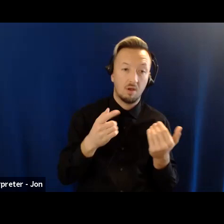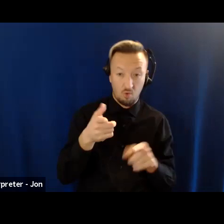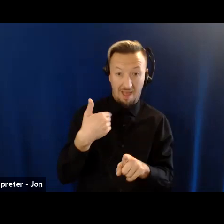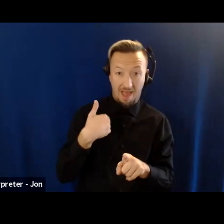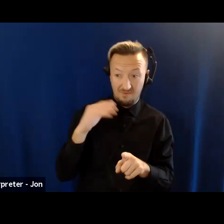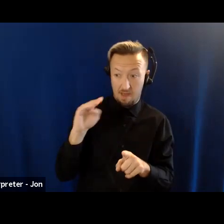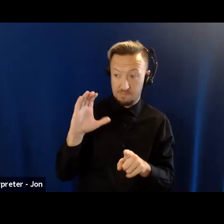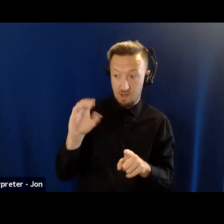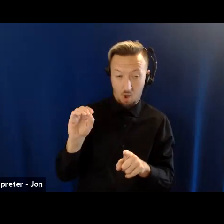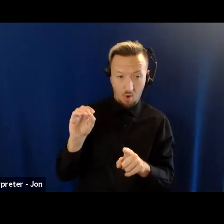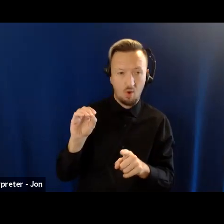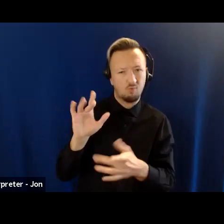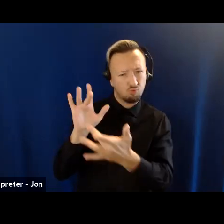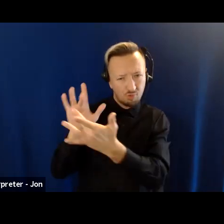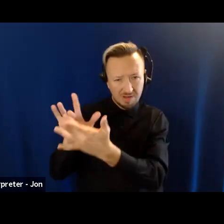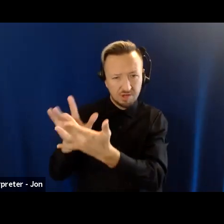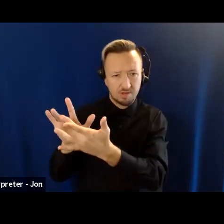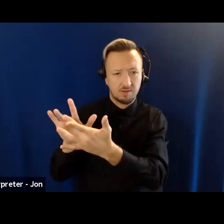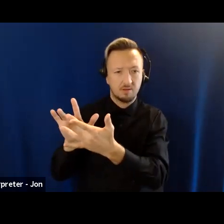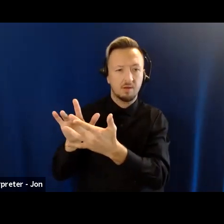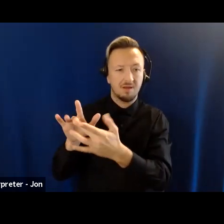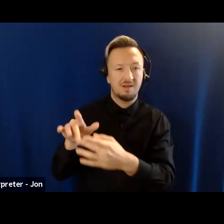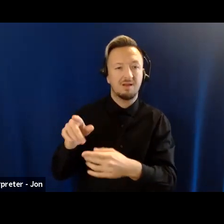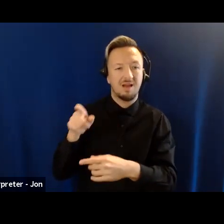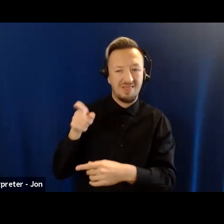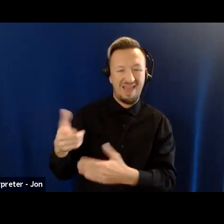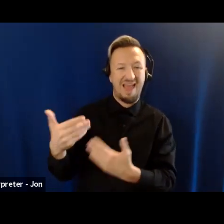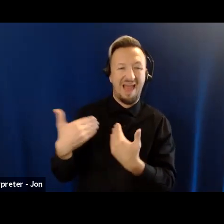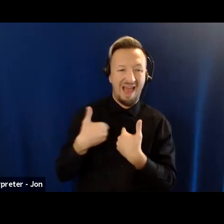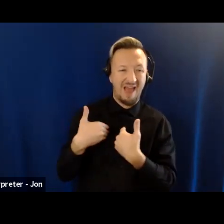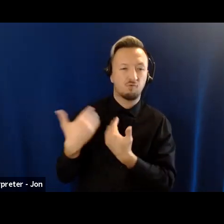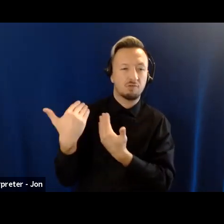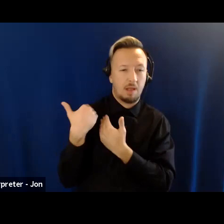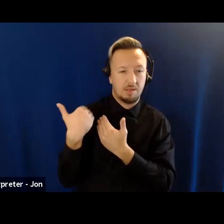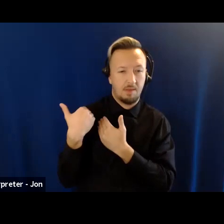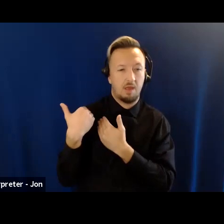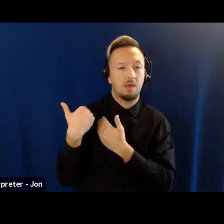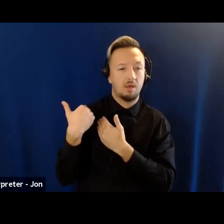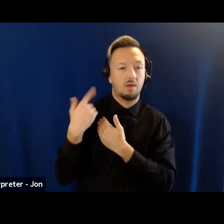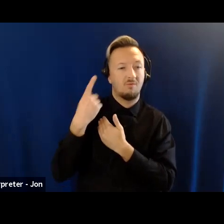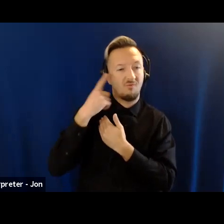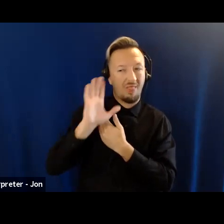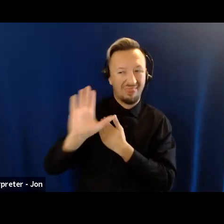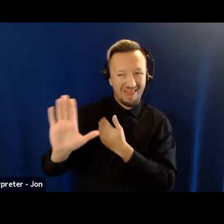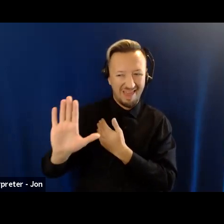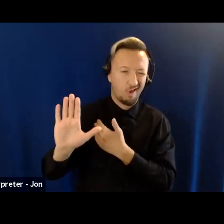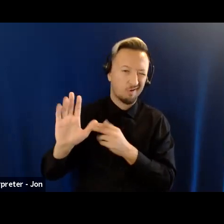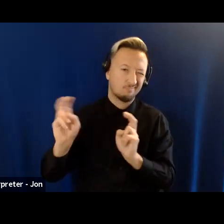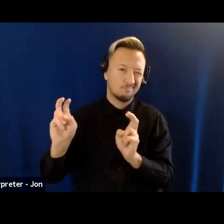MCO, reach out to them. They have responsibilities for their participants, if you